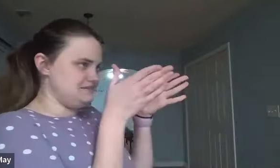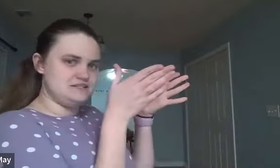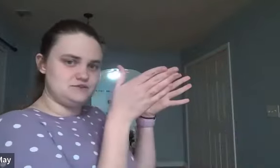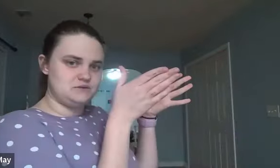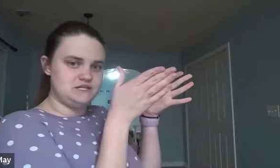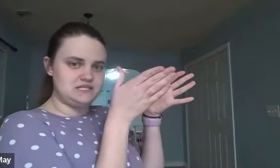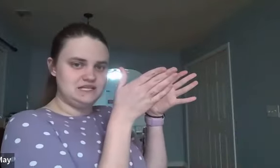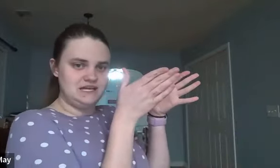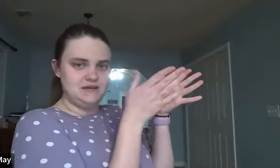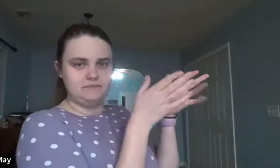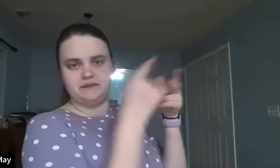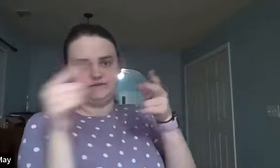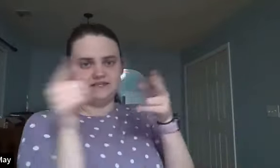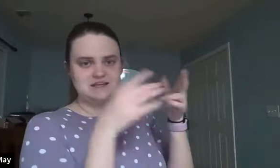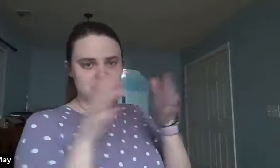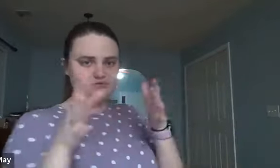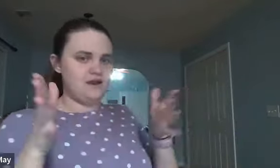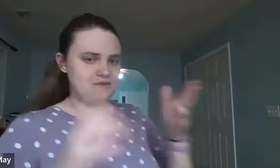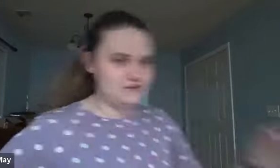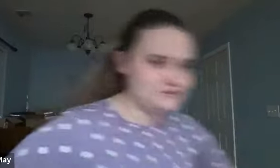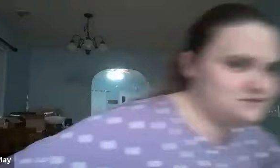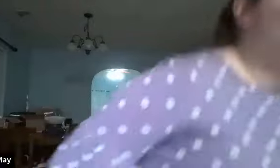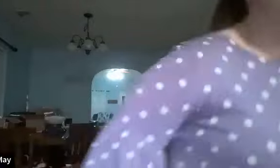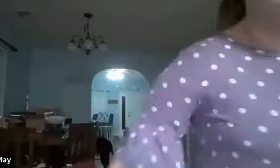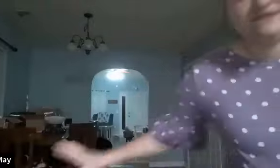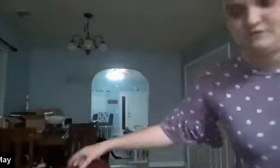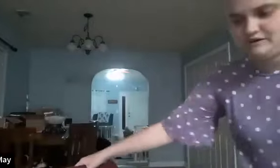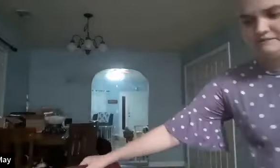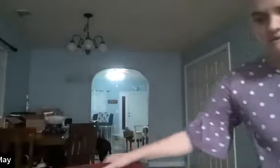this for some reason, but like that's not prime angling for you guys. Let me fix it real quick.